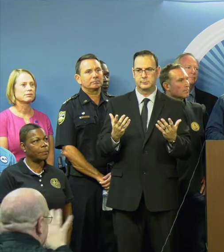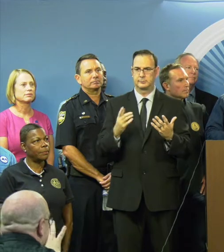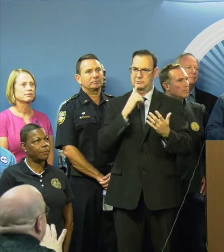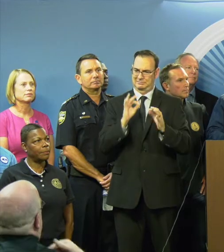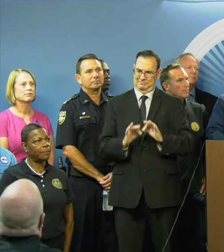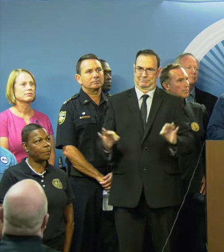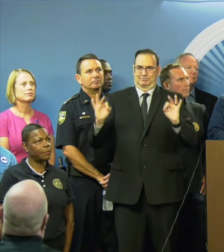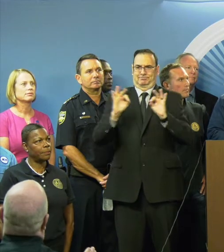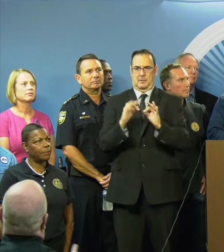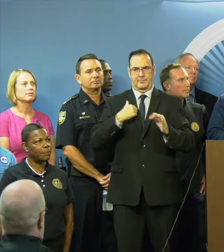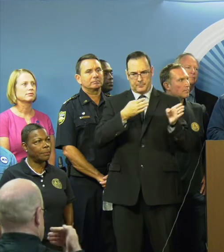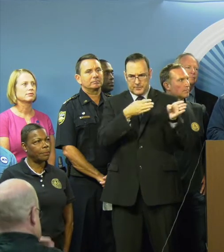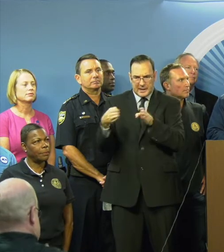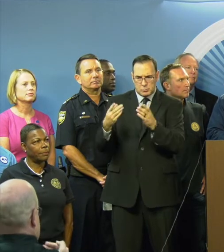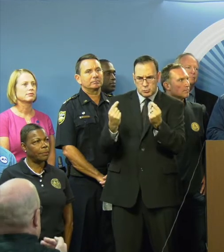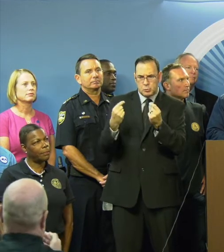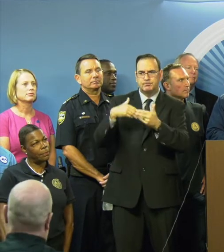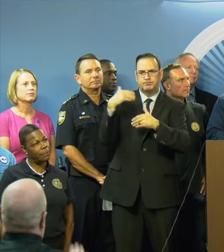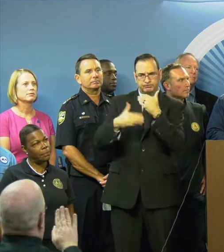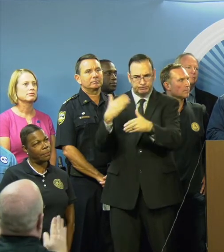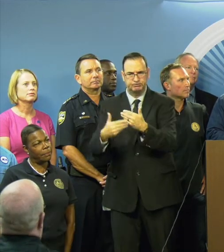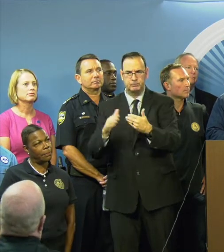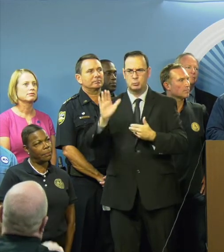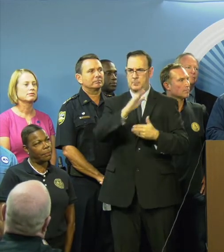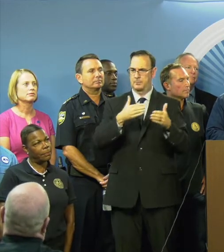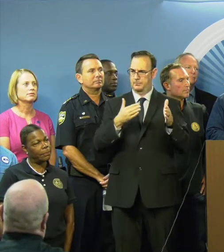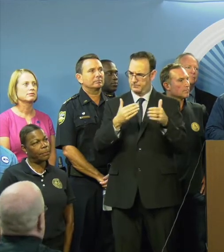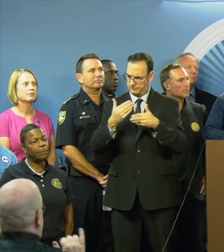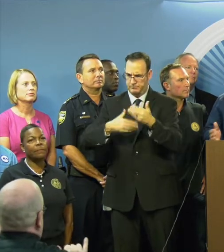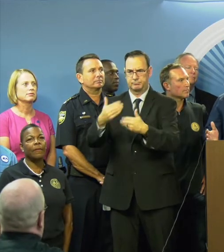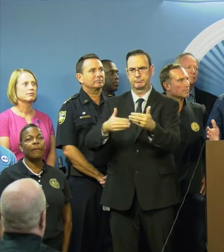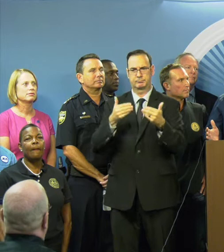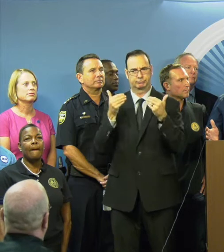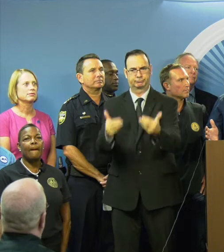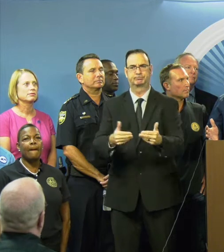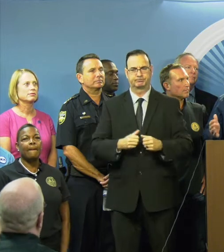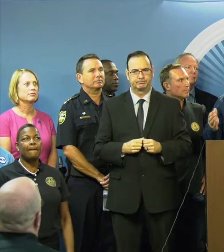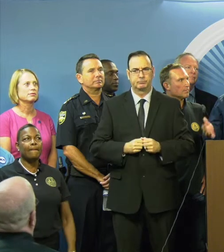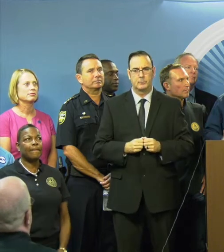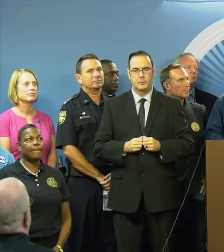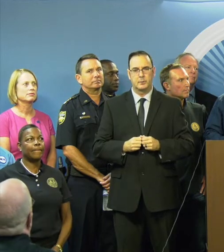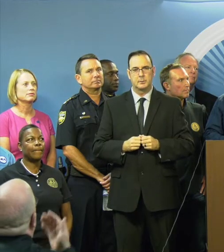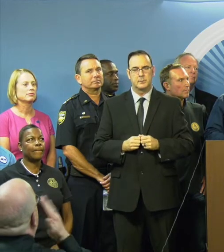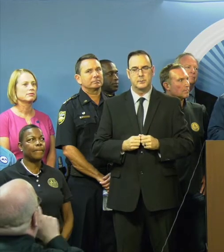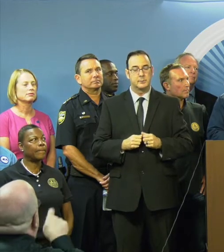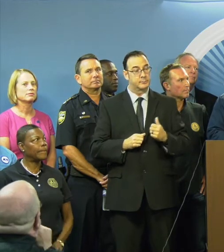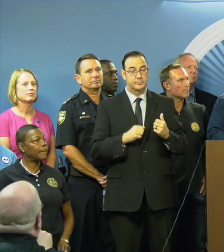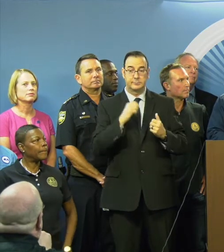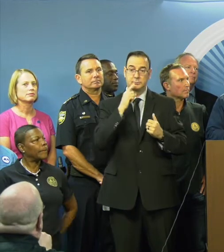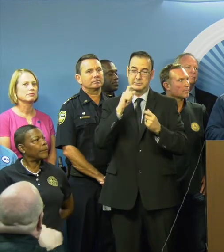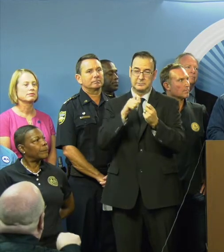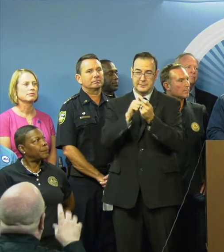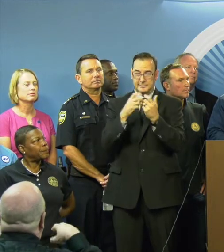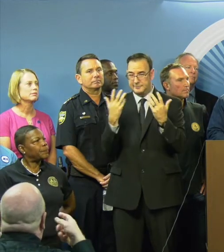have a plan and execute your plan and make preparations. We don't necessarily know the exact contours of this storm,